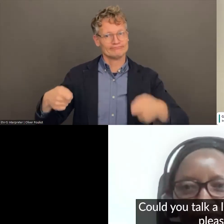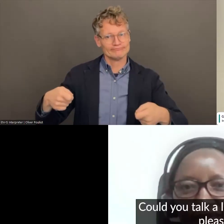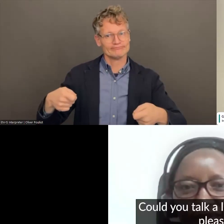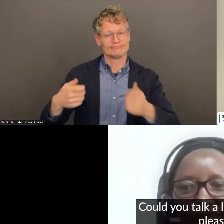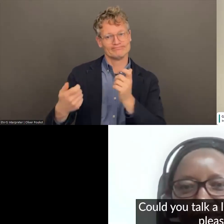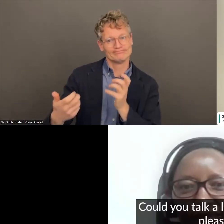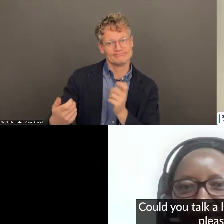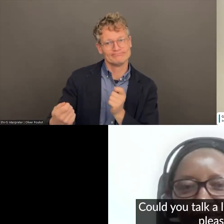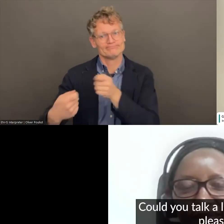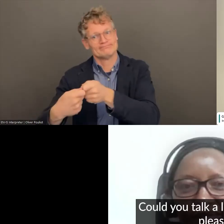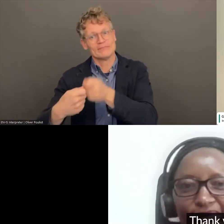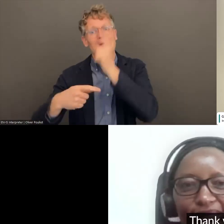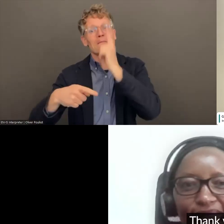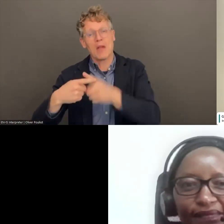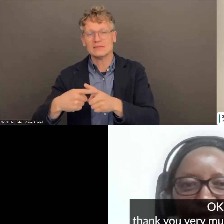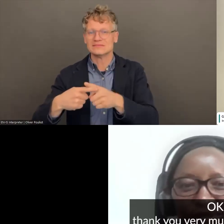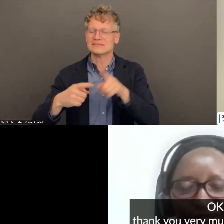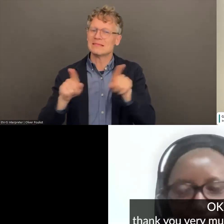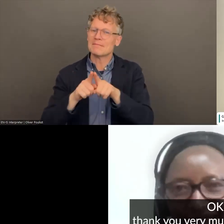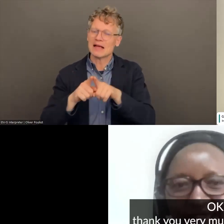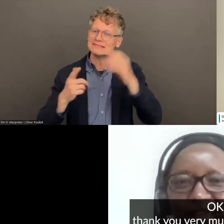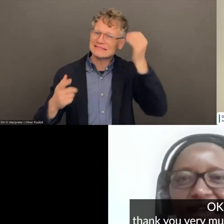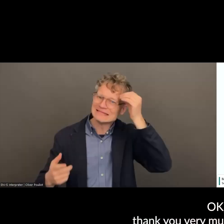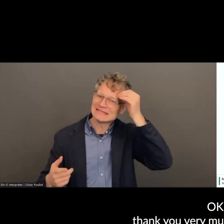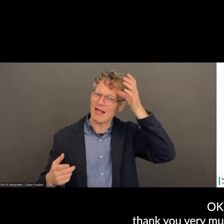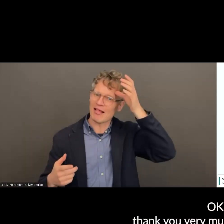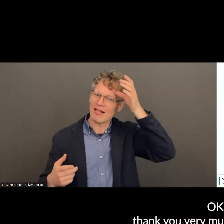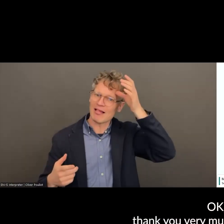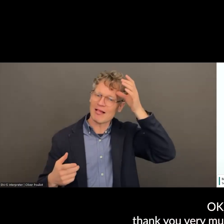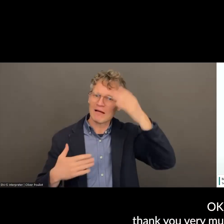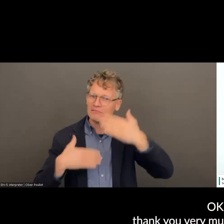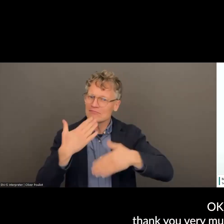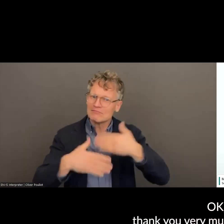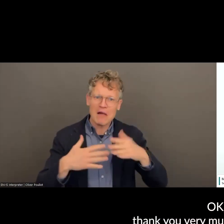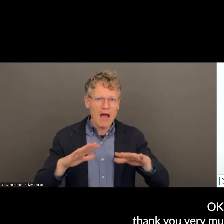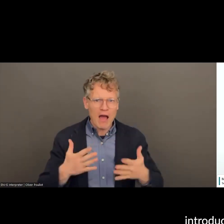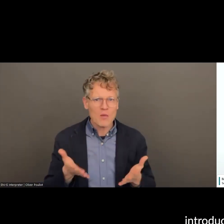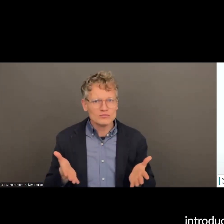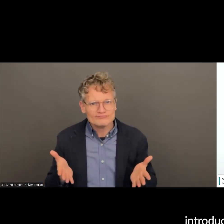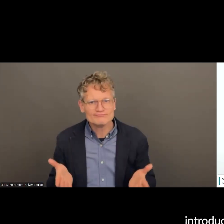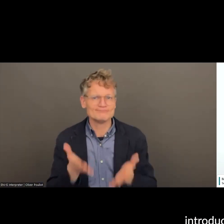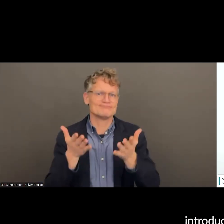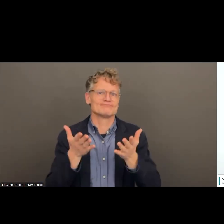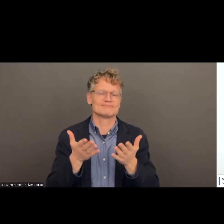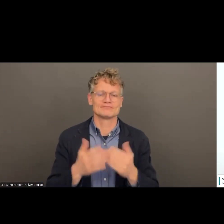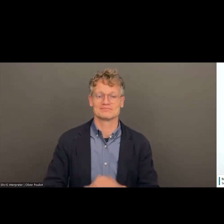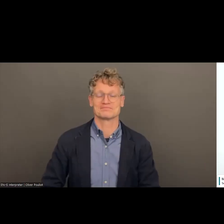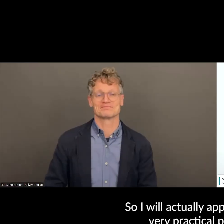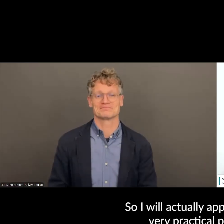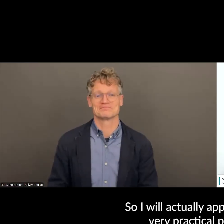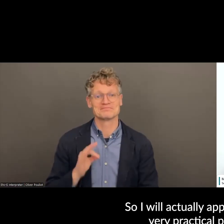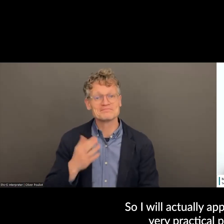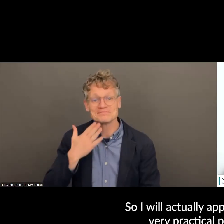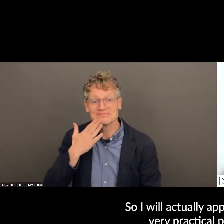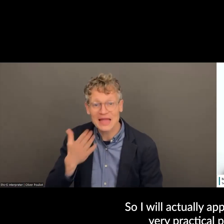Could you talk a little bit to that, please? Thank you. Okay. Thank you very much, Chair, for the introduction.